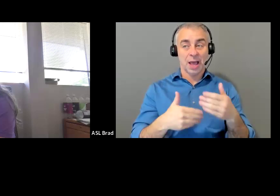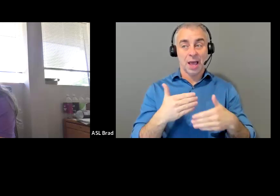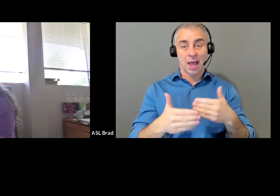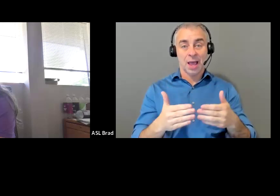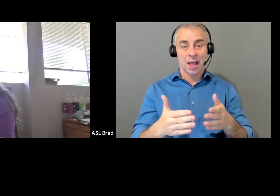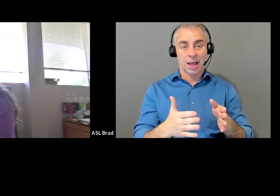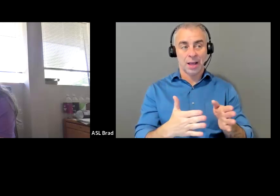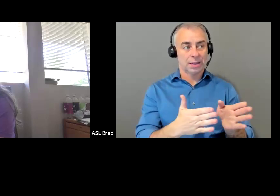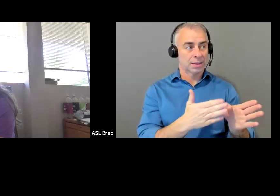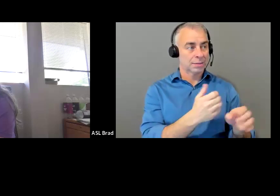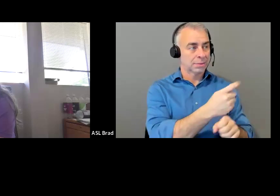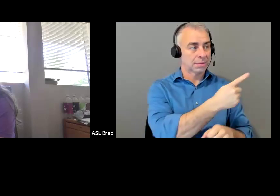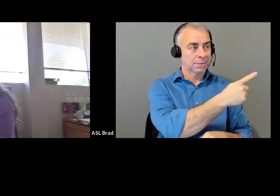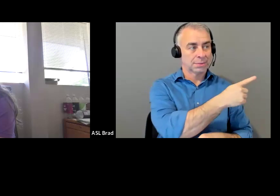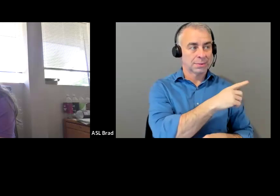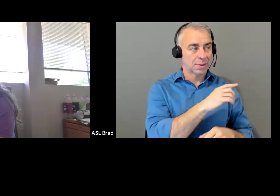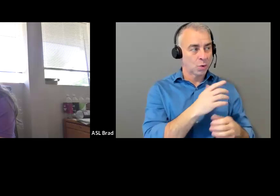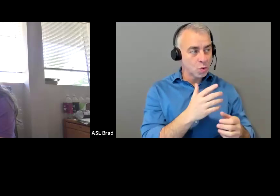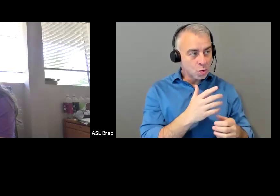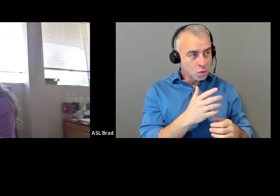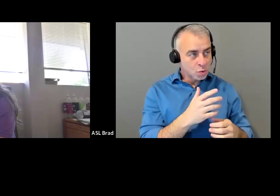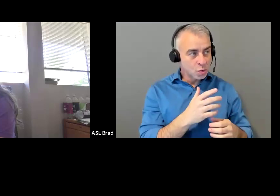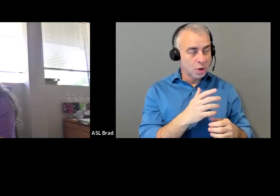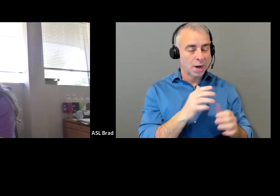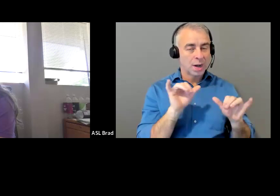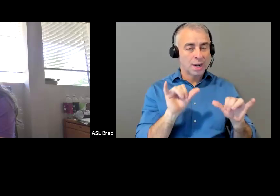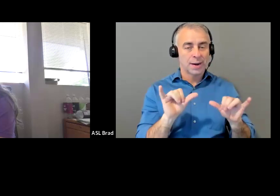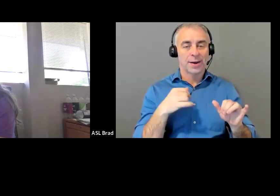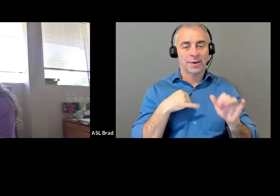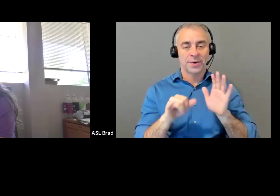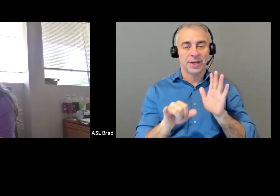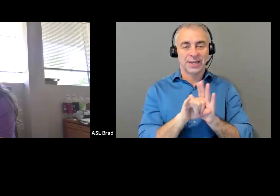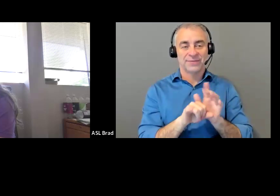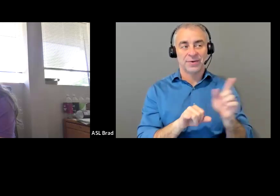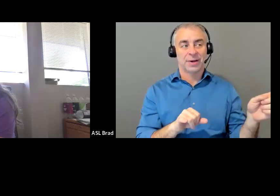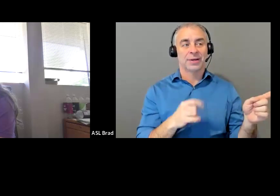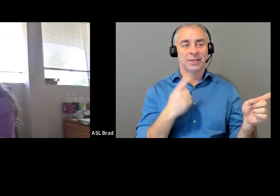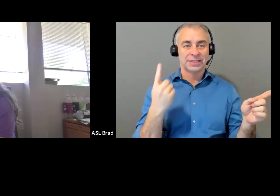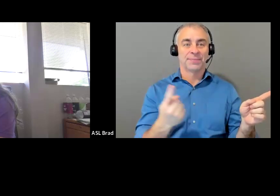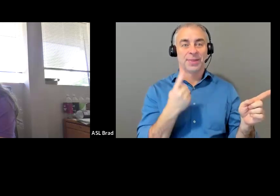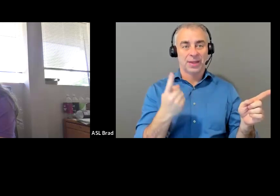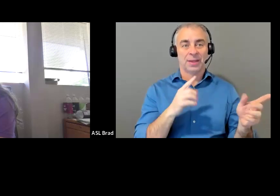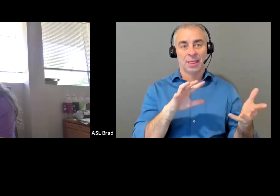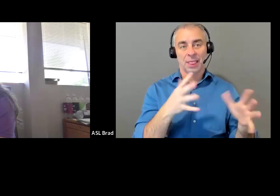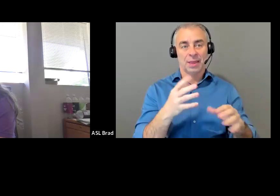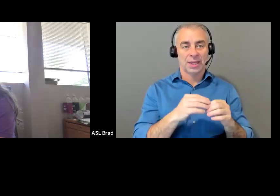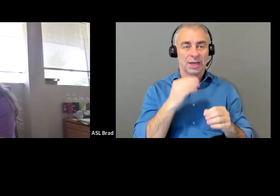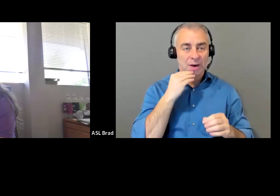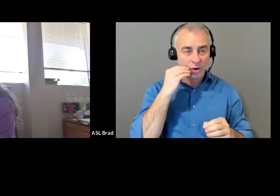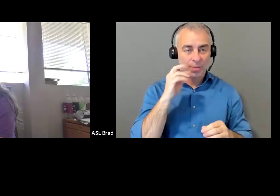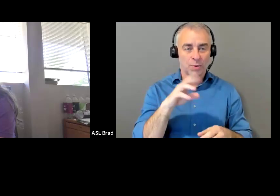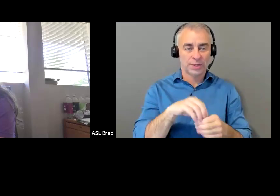where you think, okay, I've identified something going on at home or at